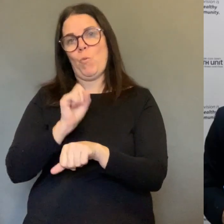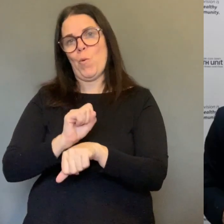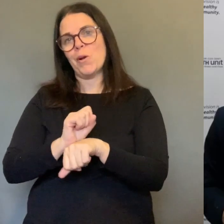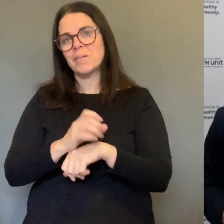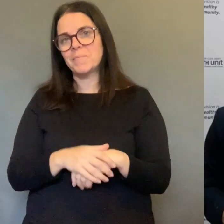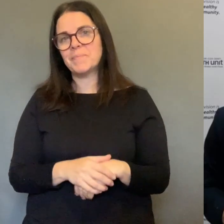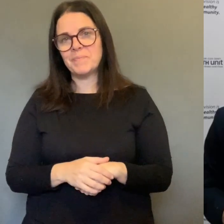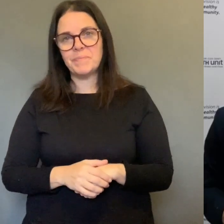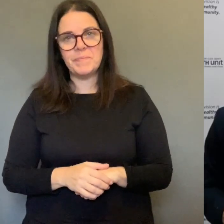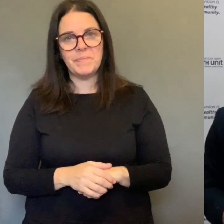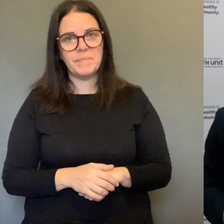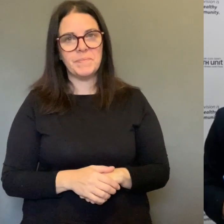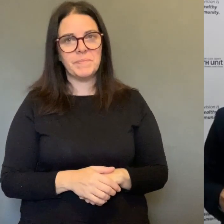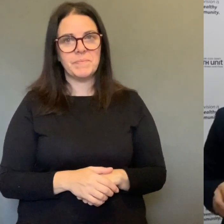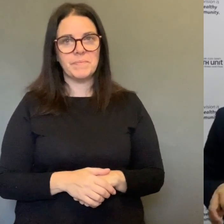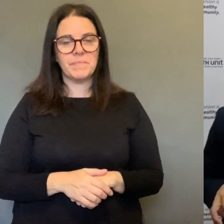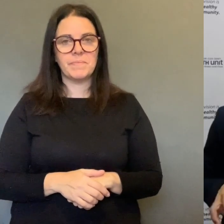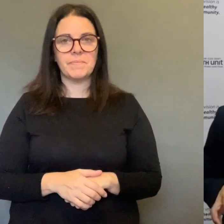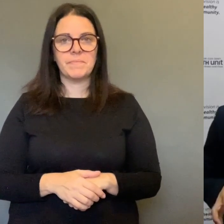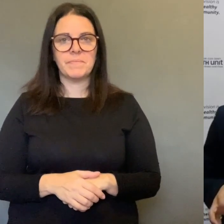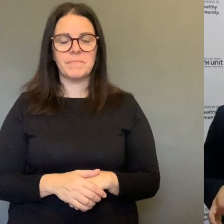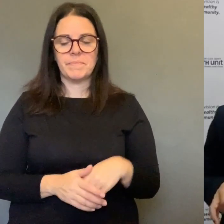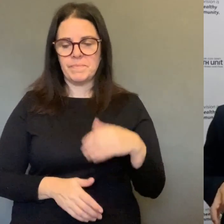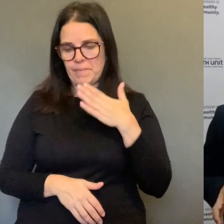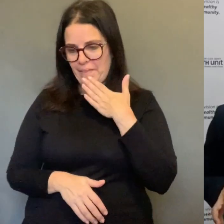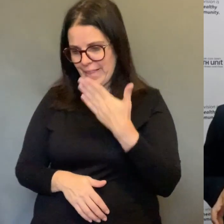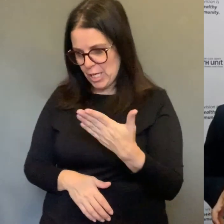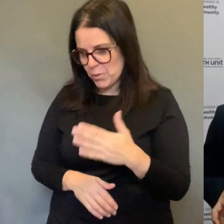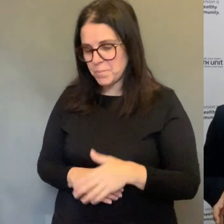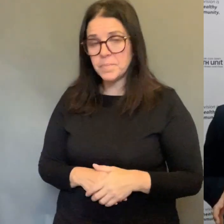Thanks. AM 800?